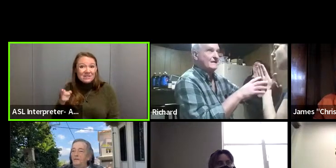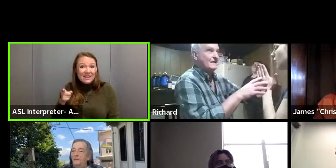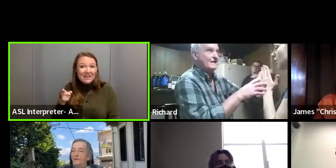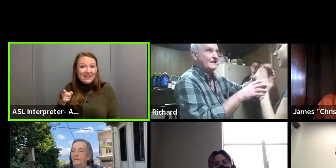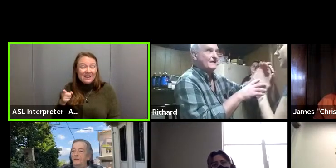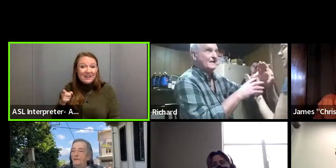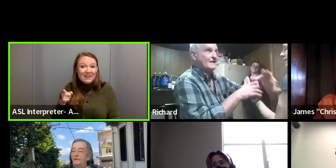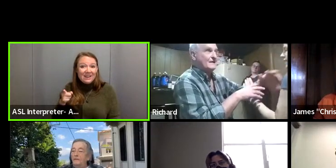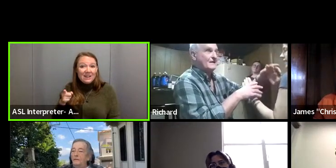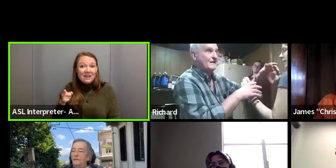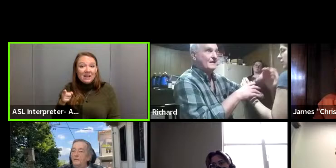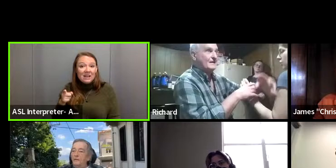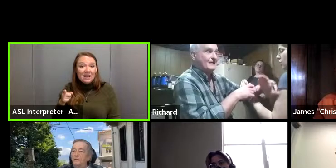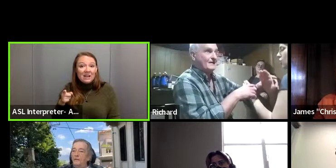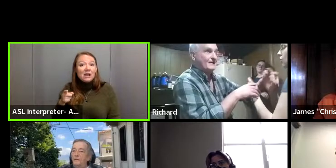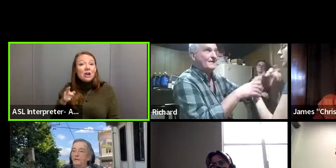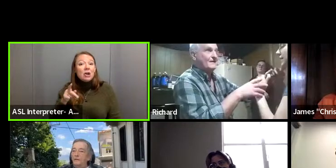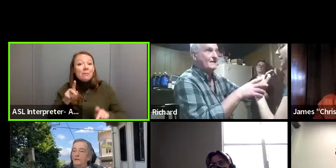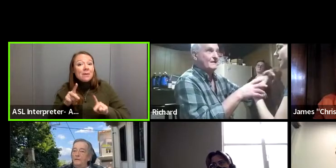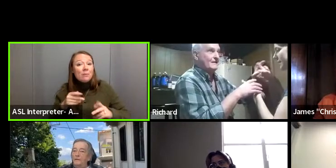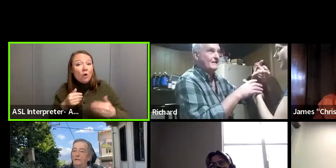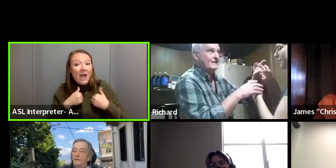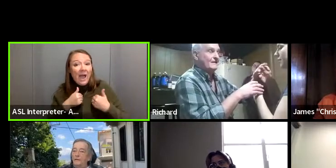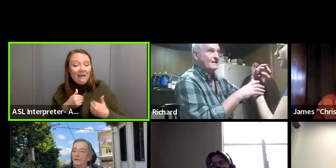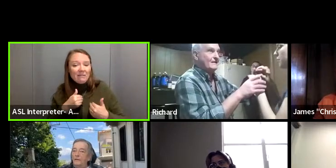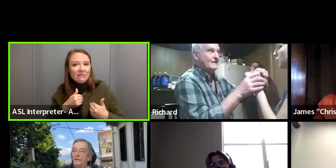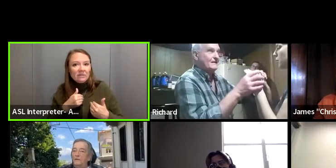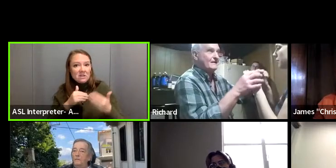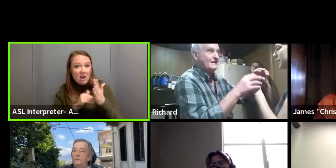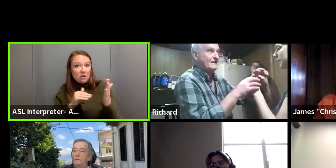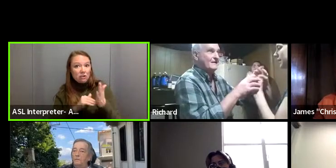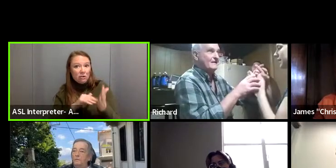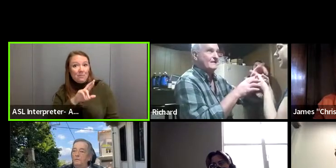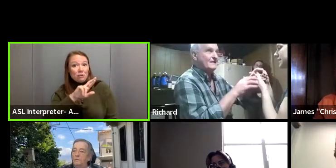clinically prescribed mobility devices. And